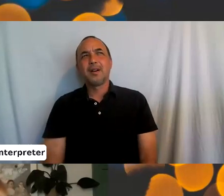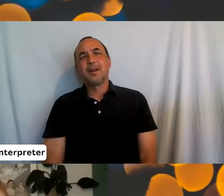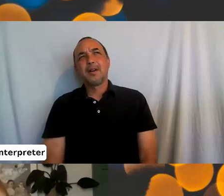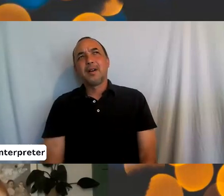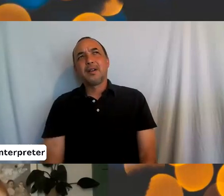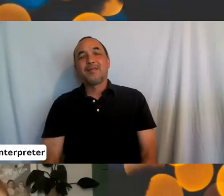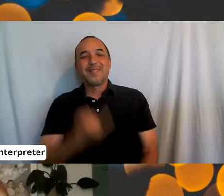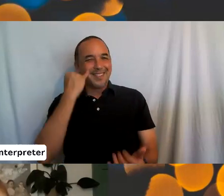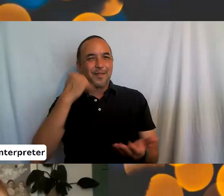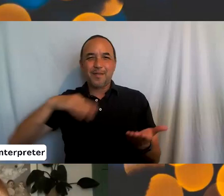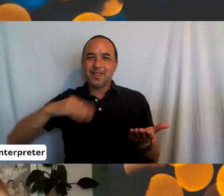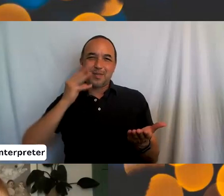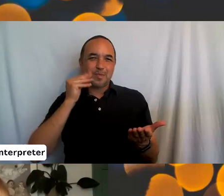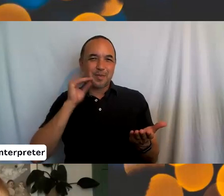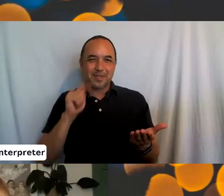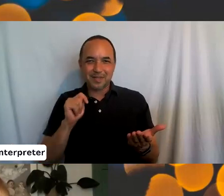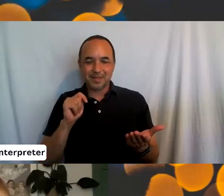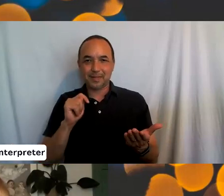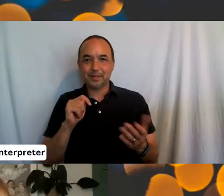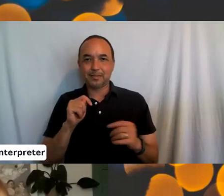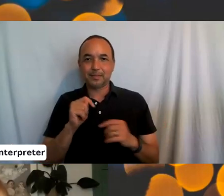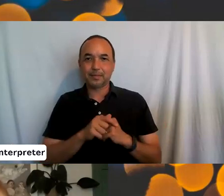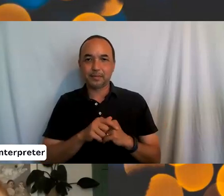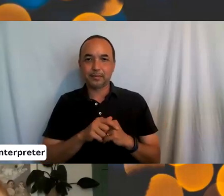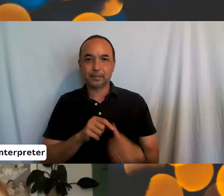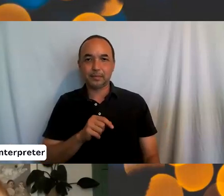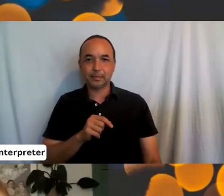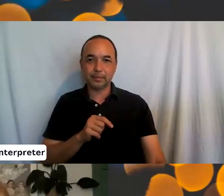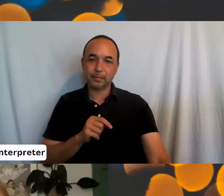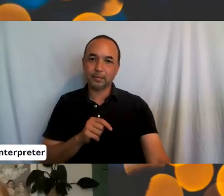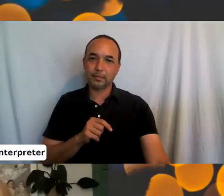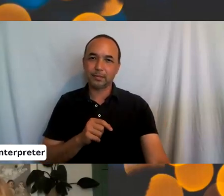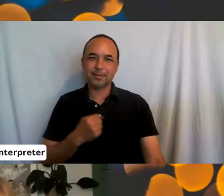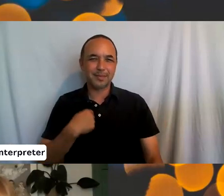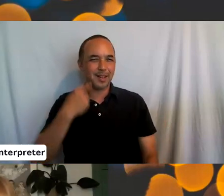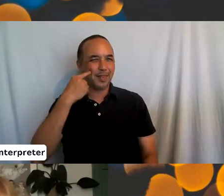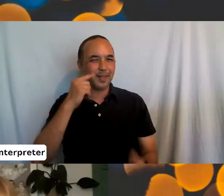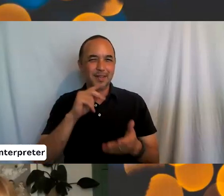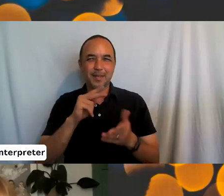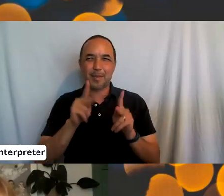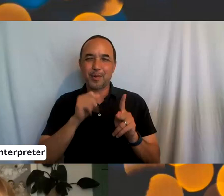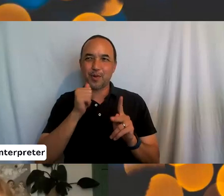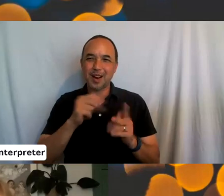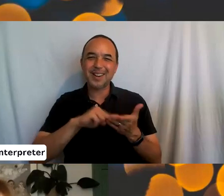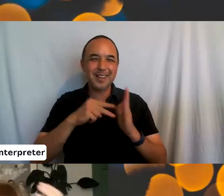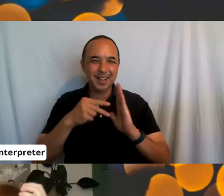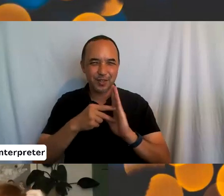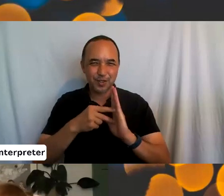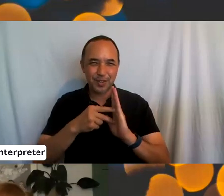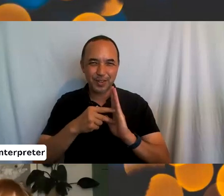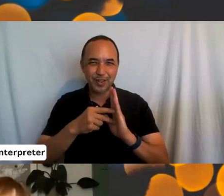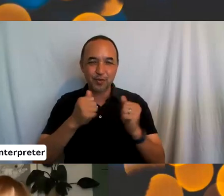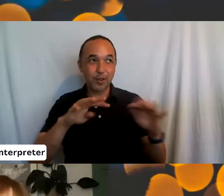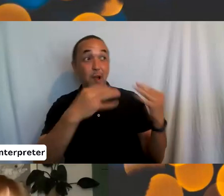it's one of those things where, I don't think people are necessarily doing it on purpose per se, but like it's easy to